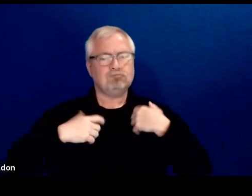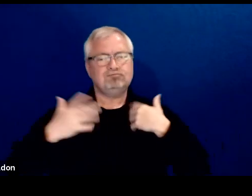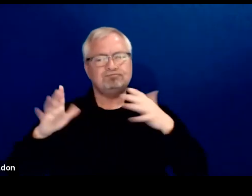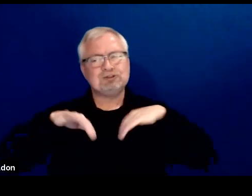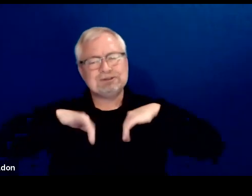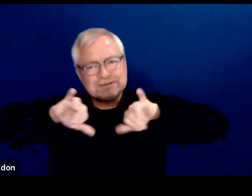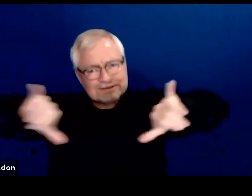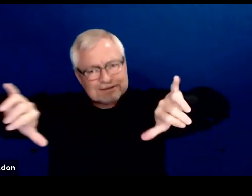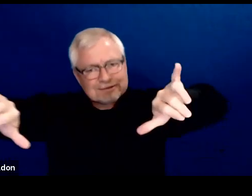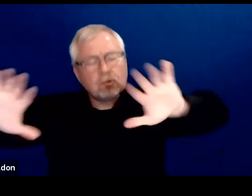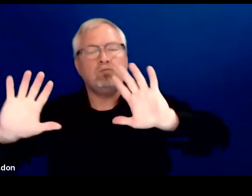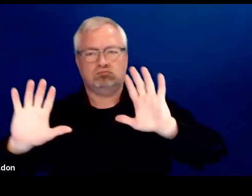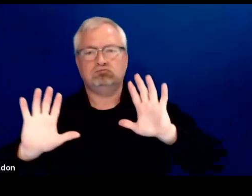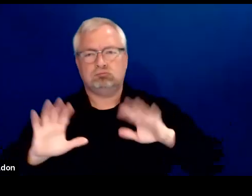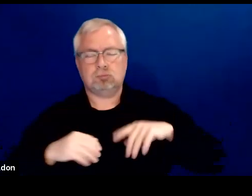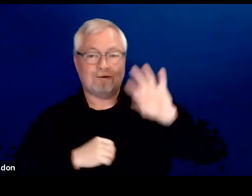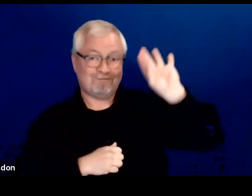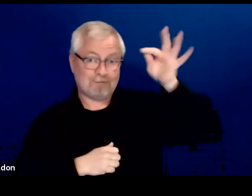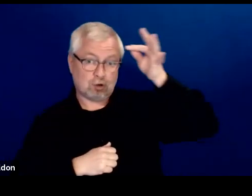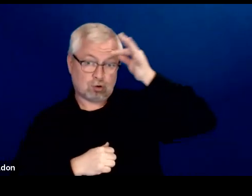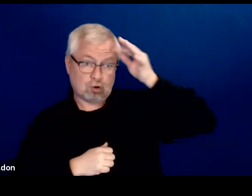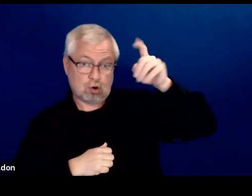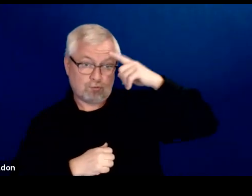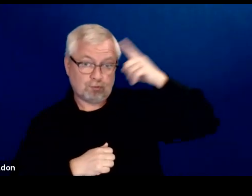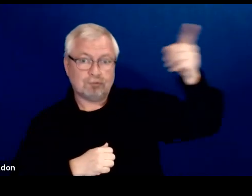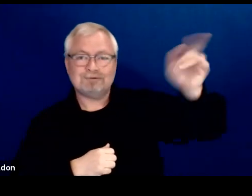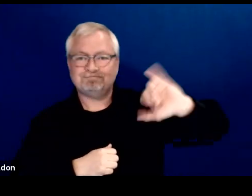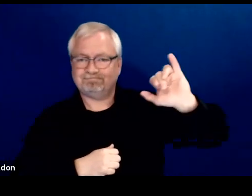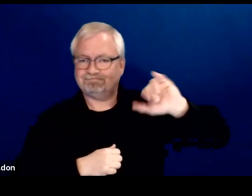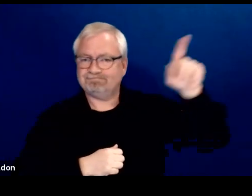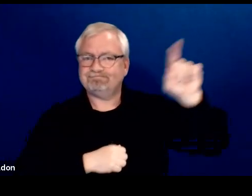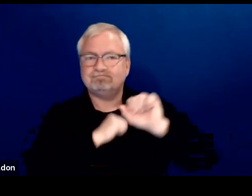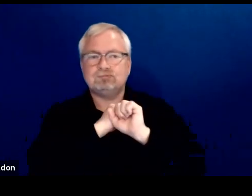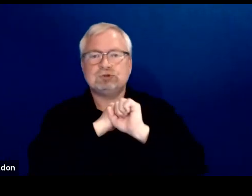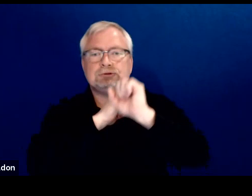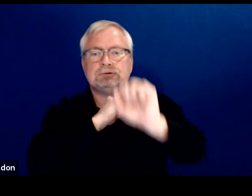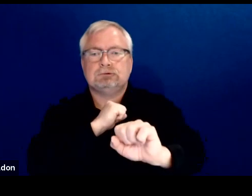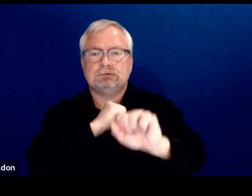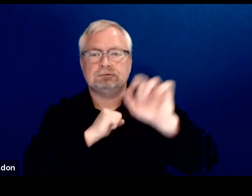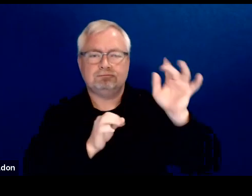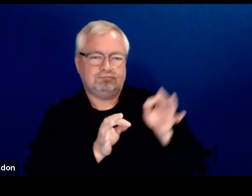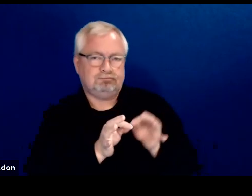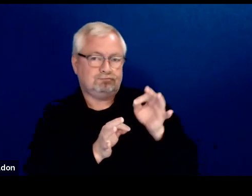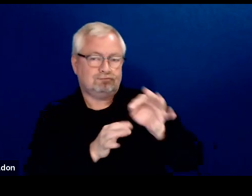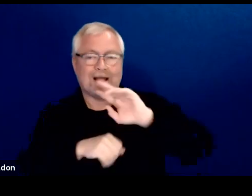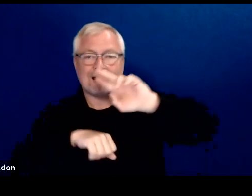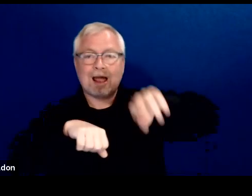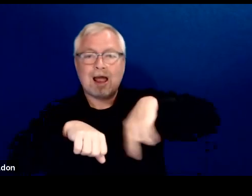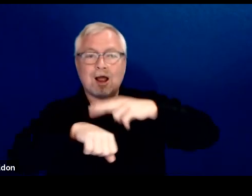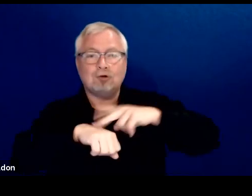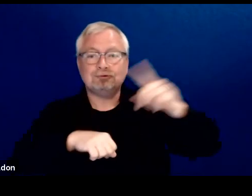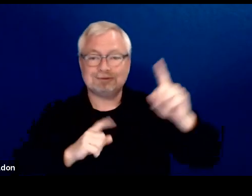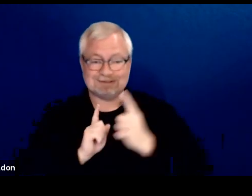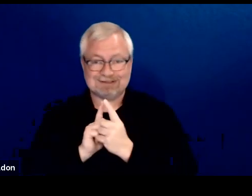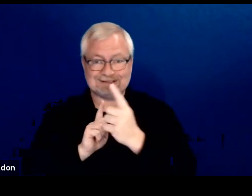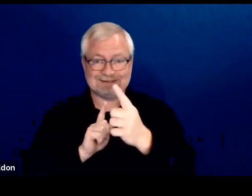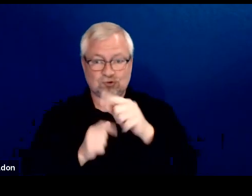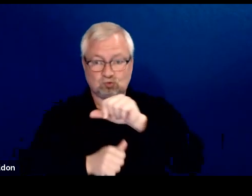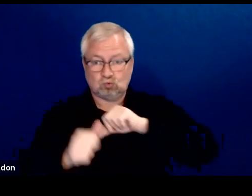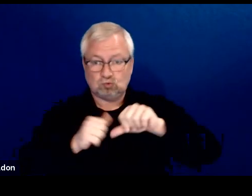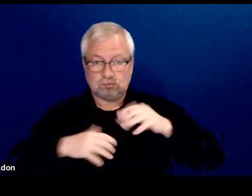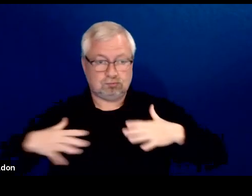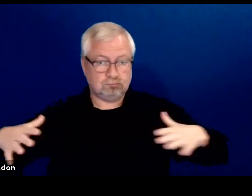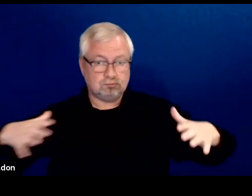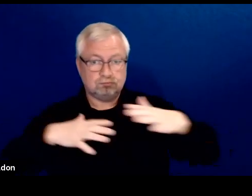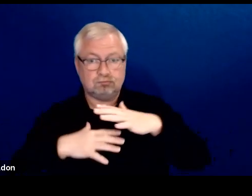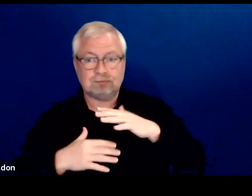government recently extended their nationwide distancing. CDC continues strong guidance for us on social distancing and limited travel, and vast majority of